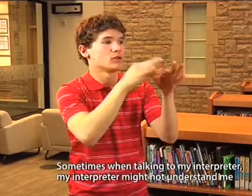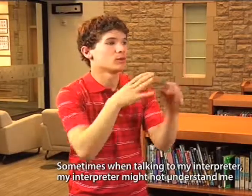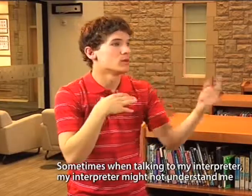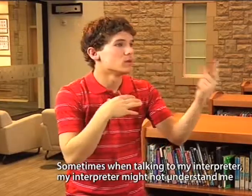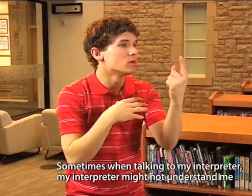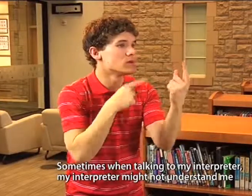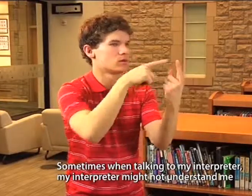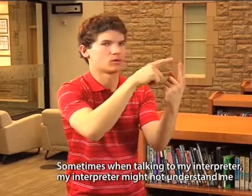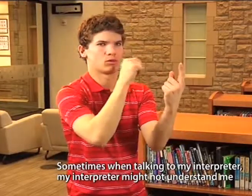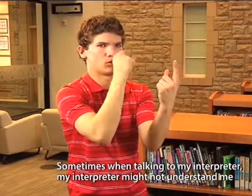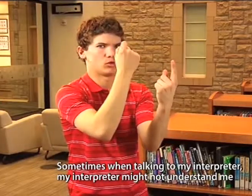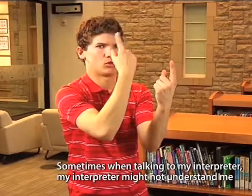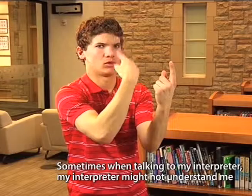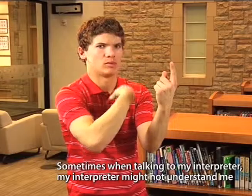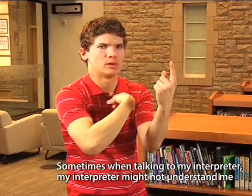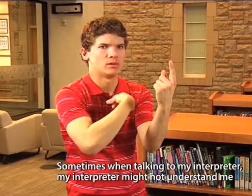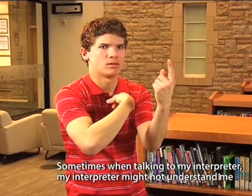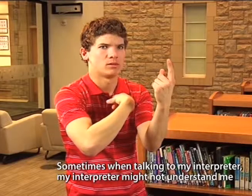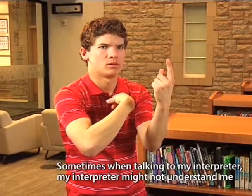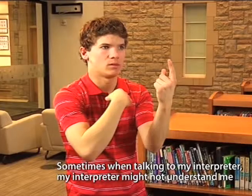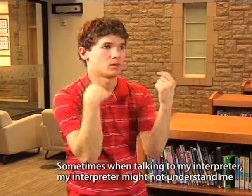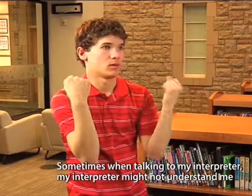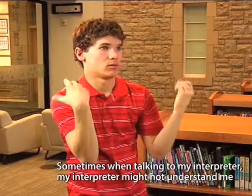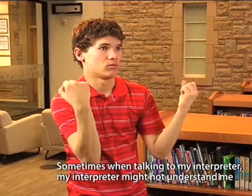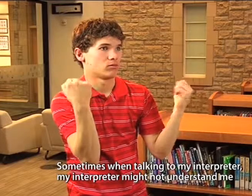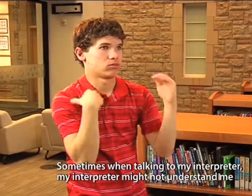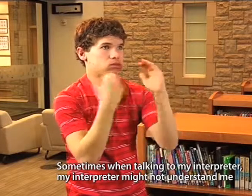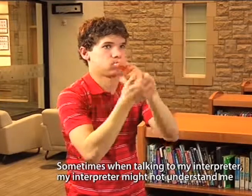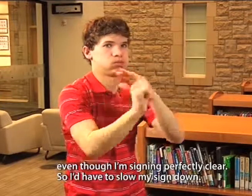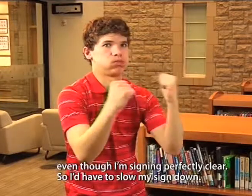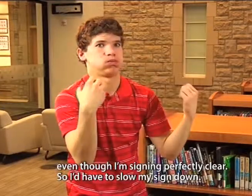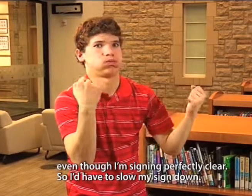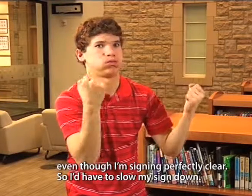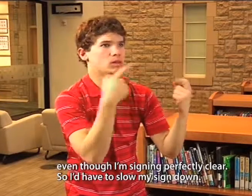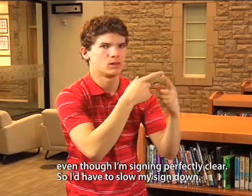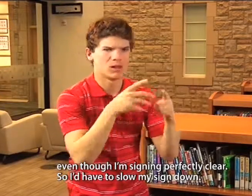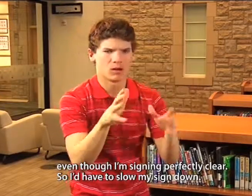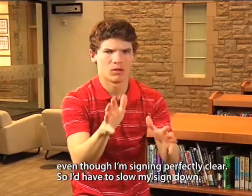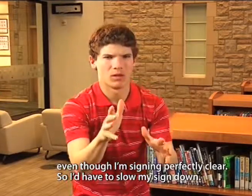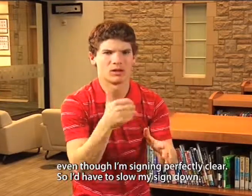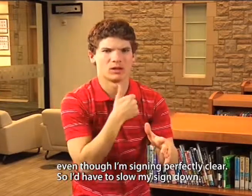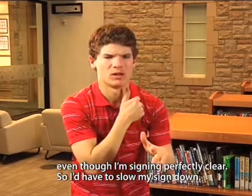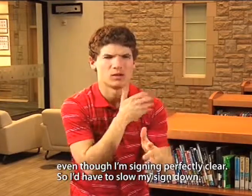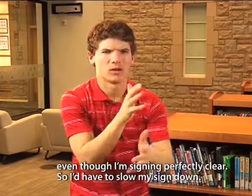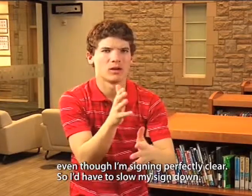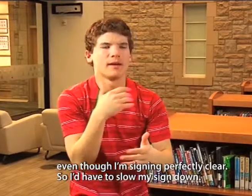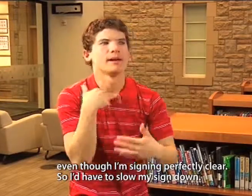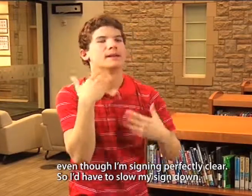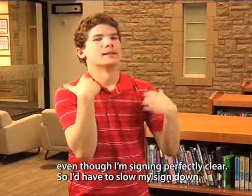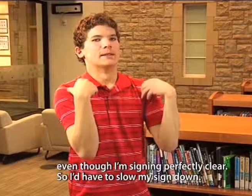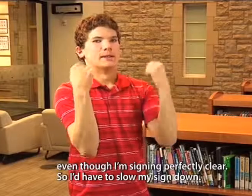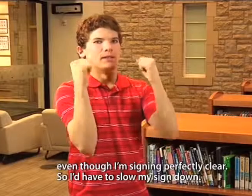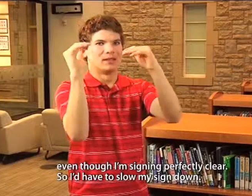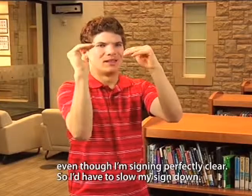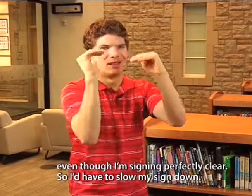Sometimes when talking to my interpreter might not understand me, even though I'm signing perfectly clear. So I'd